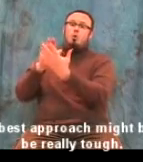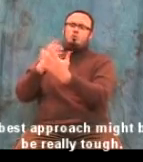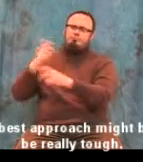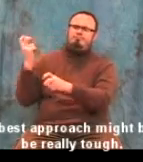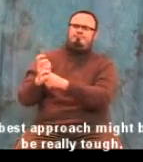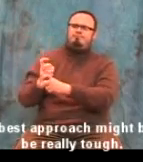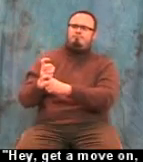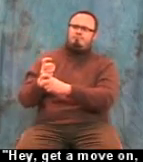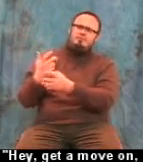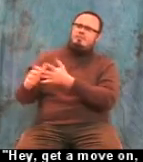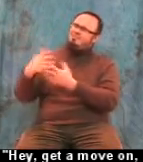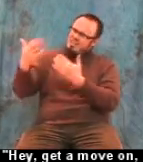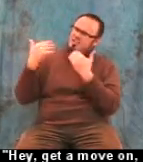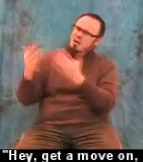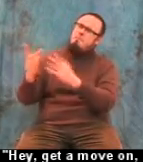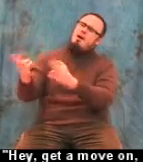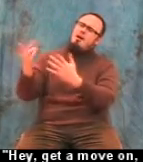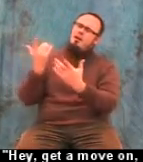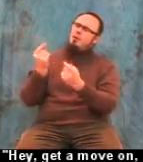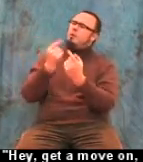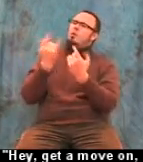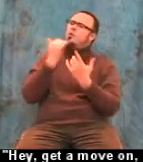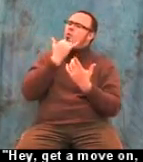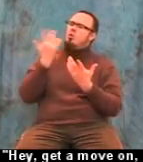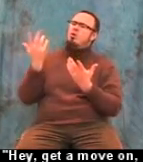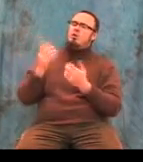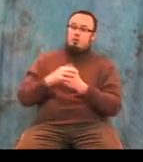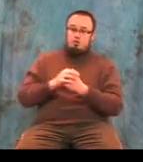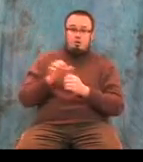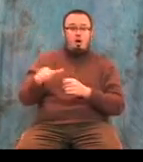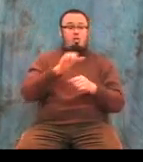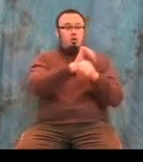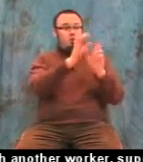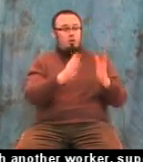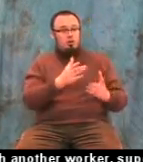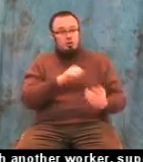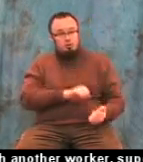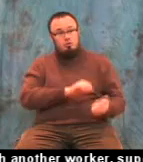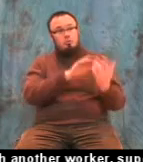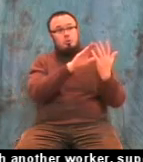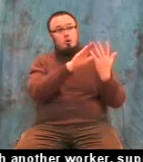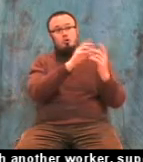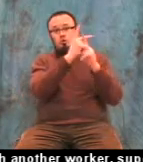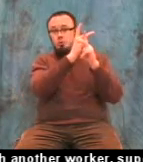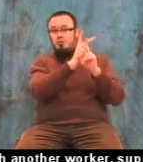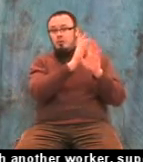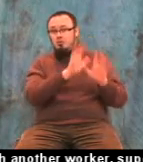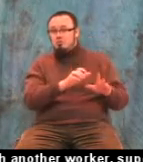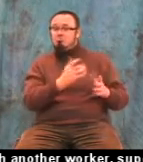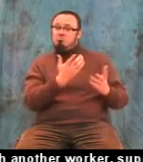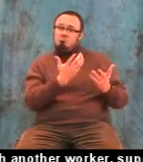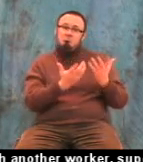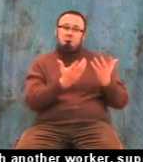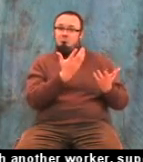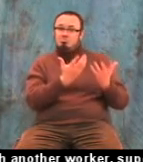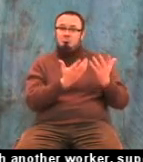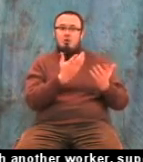to be really tough. Hey, get a move on, what's with you? And with another worker, supervisors might have to